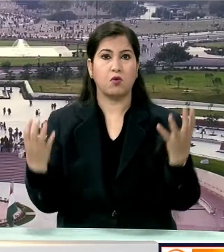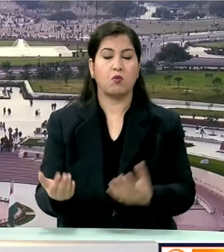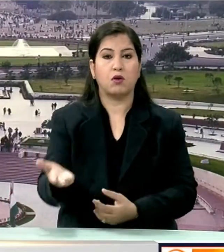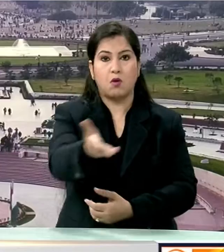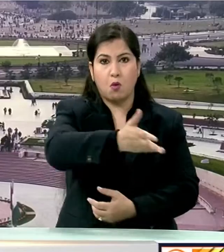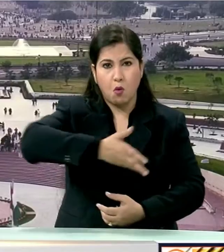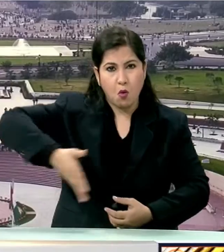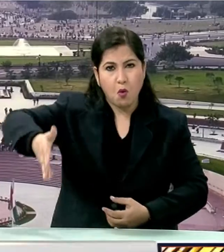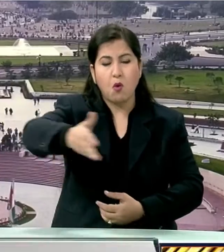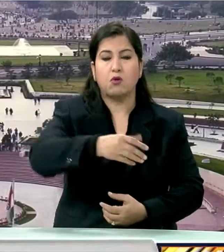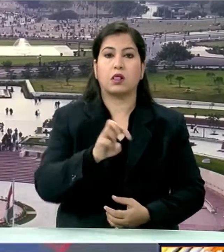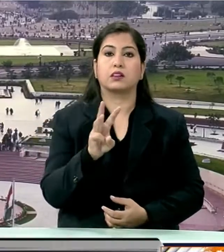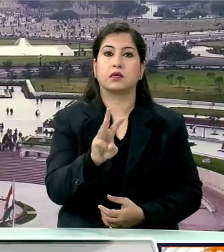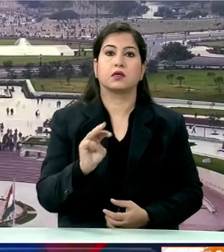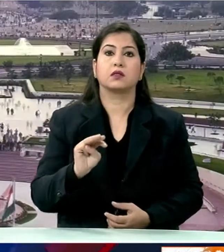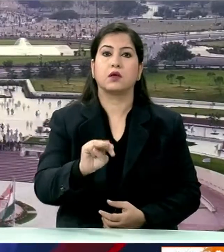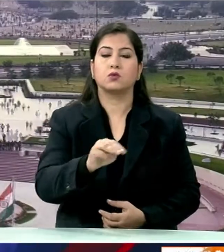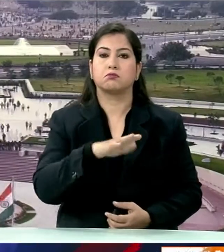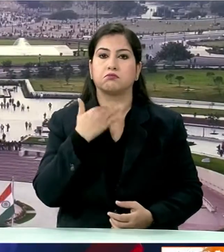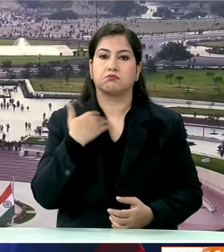over 3,000 people.